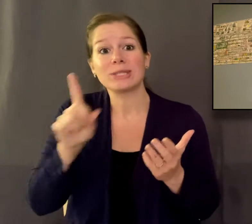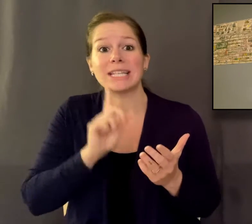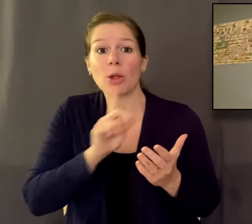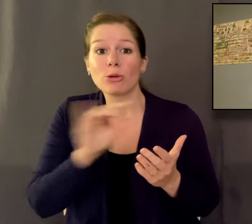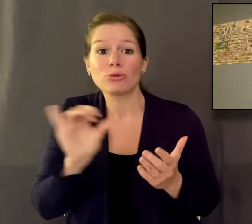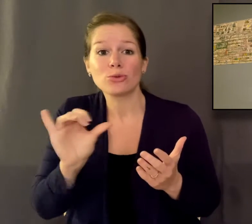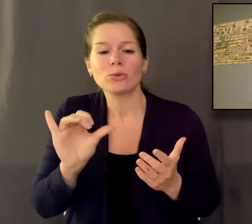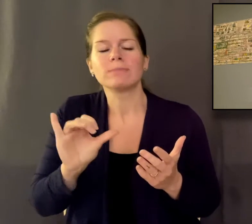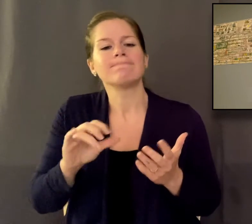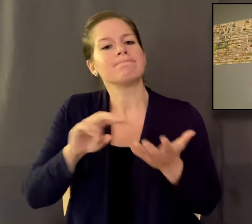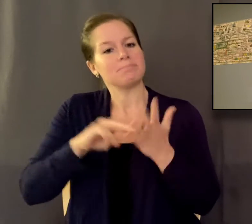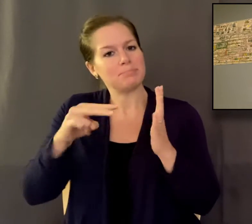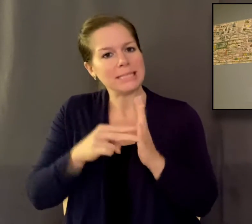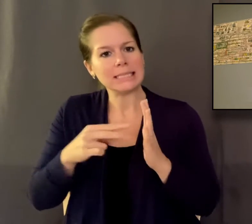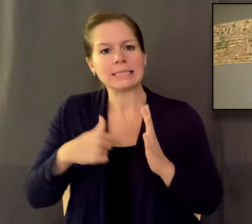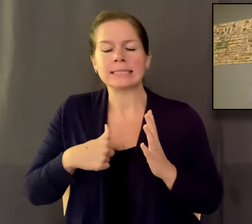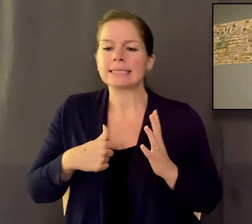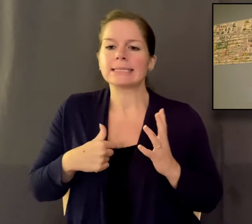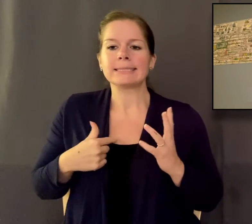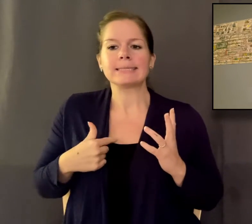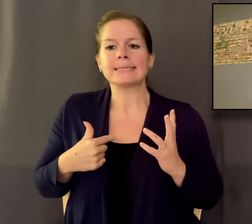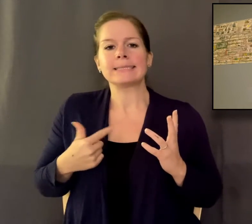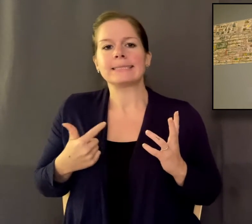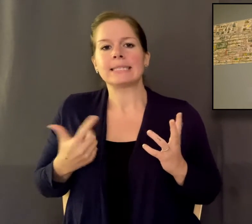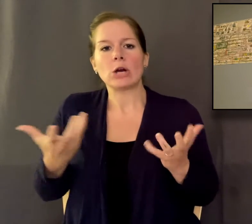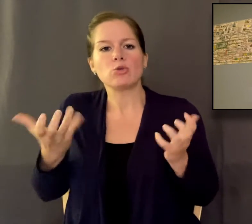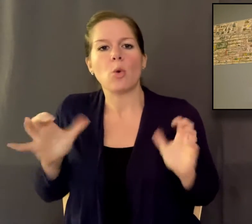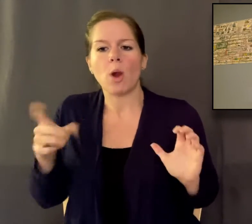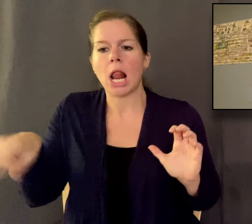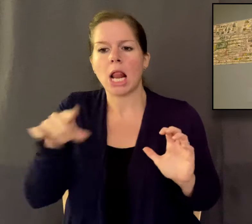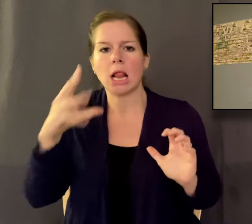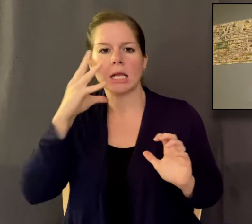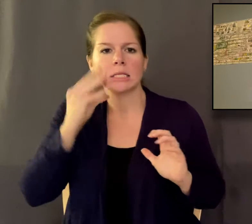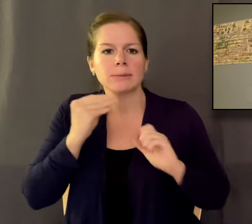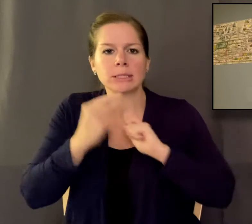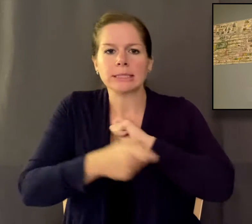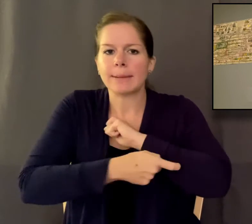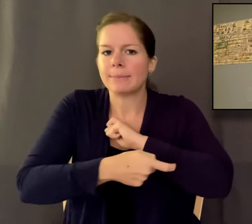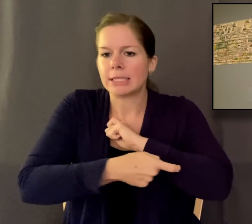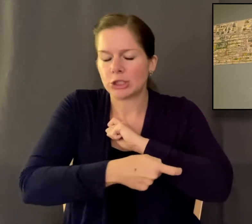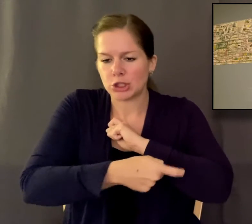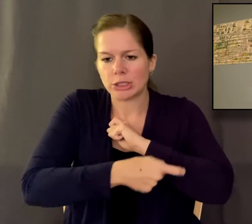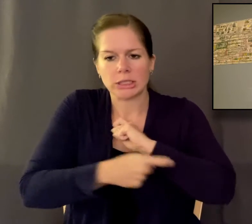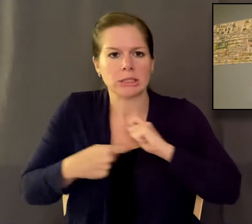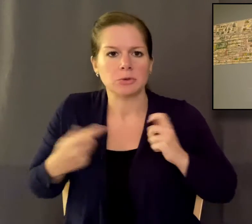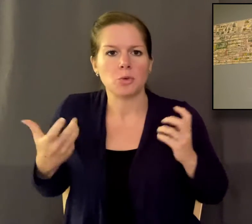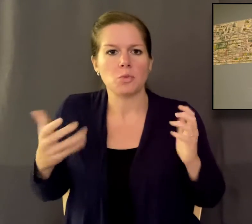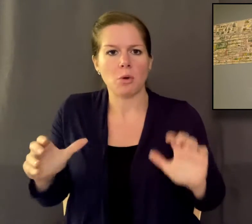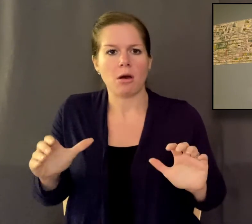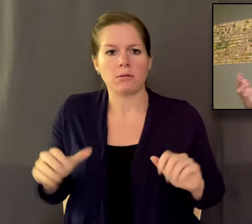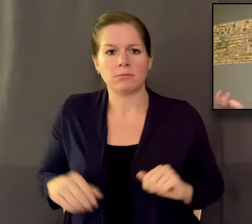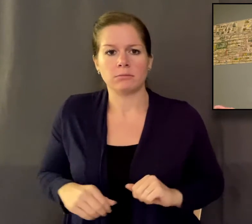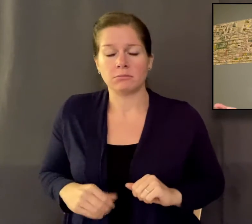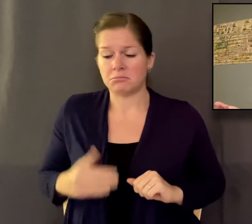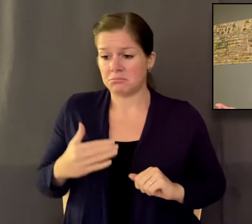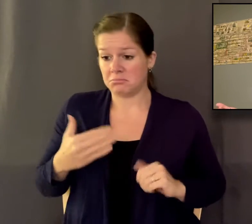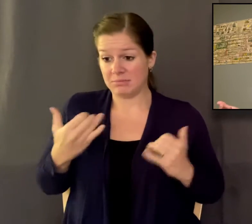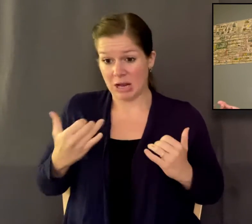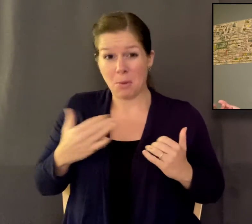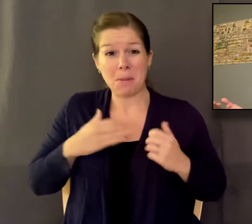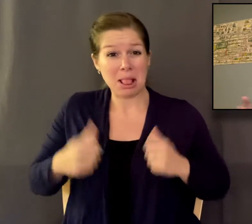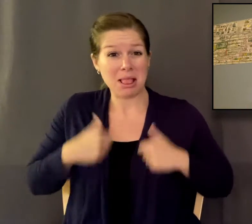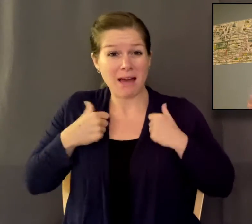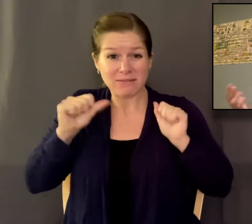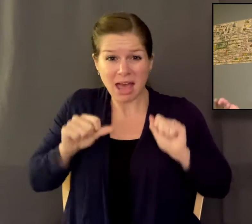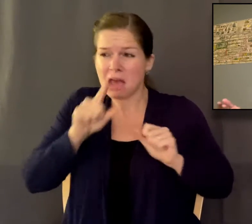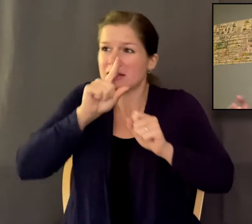I'm single, I'm meant to be single, I don't want to be married, don't have those desires, and I can give my life to the service of the church. How wonderful would that be